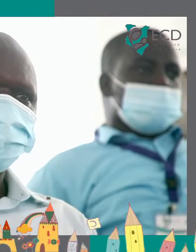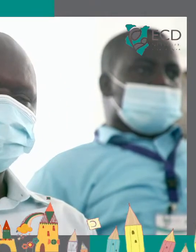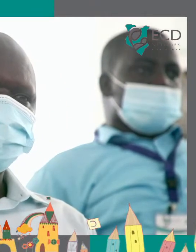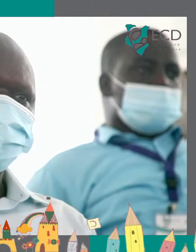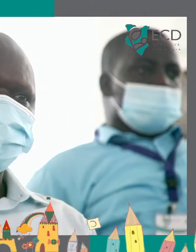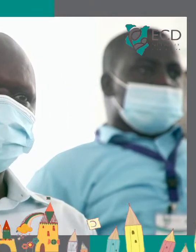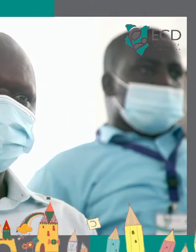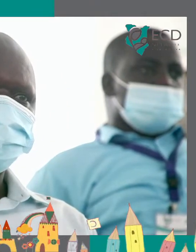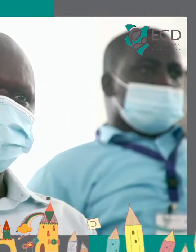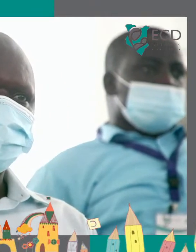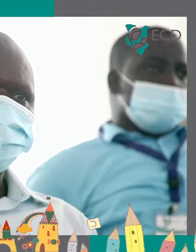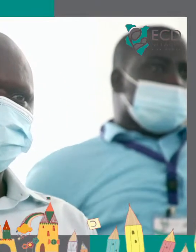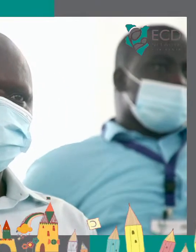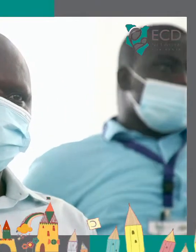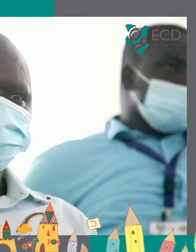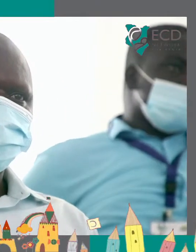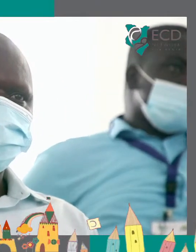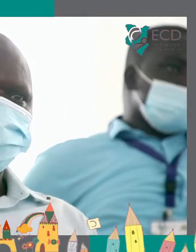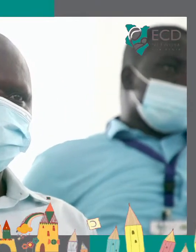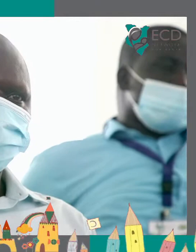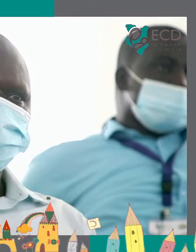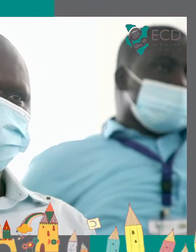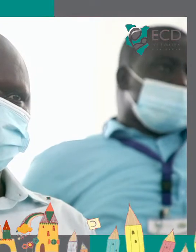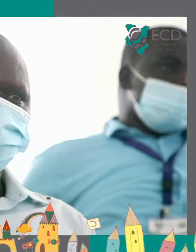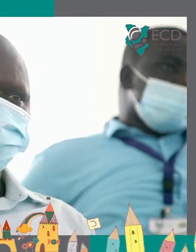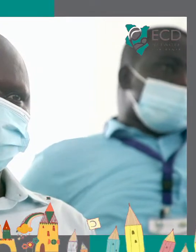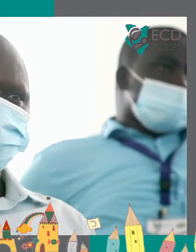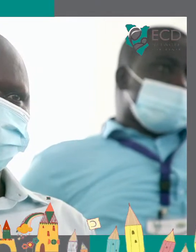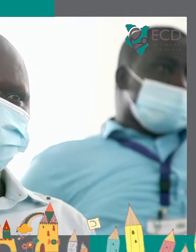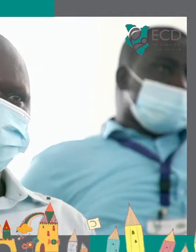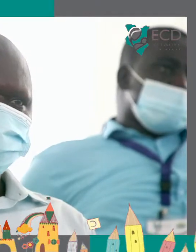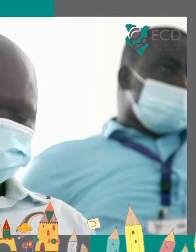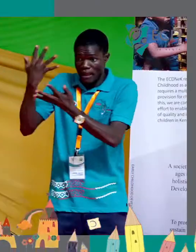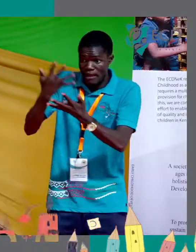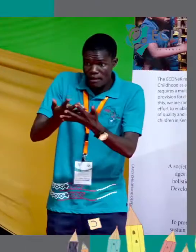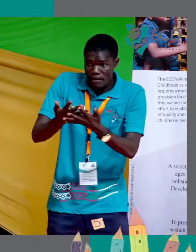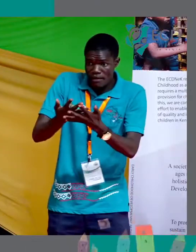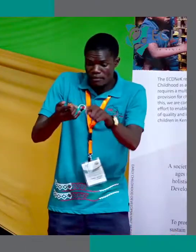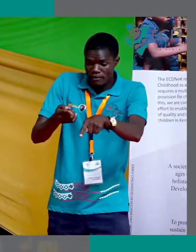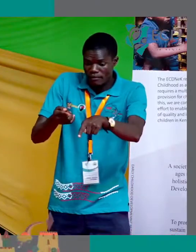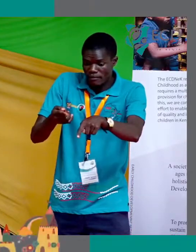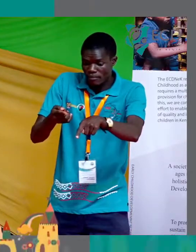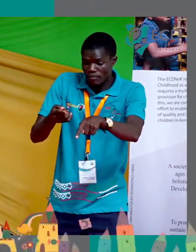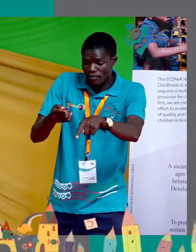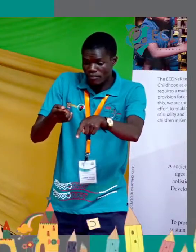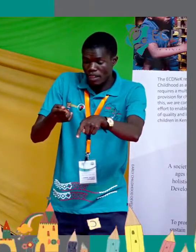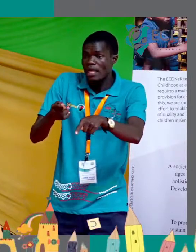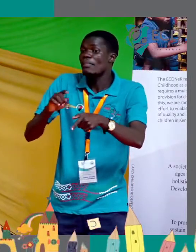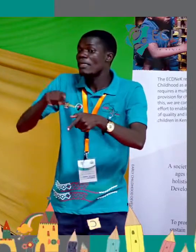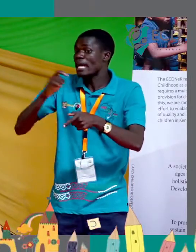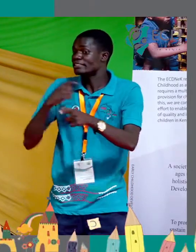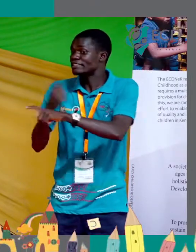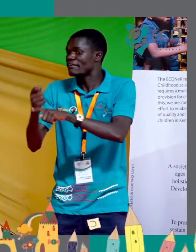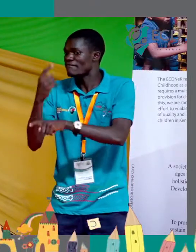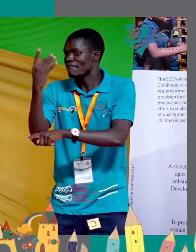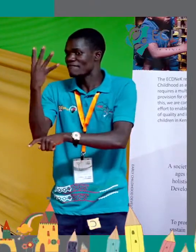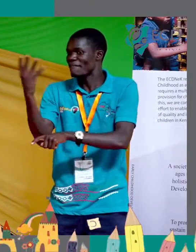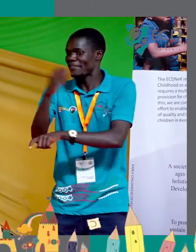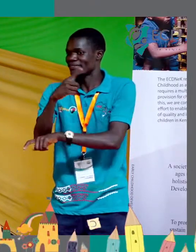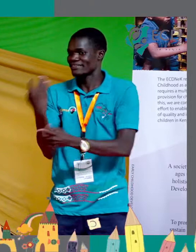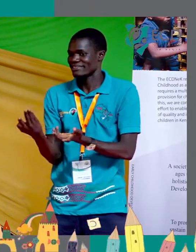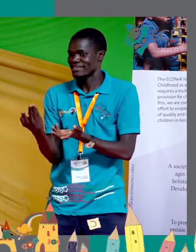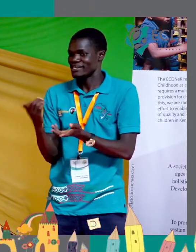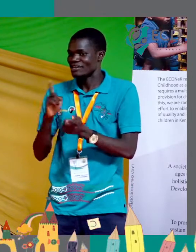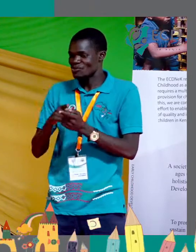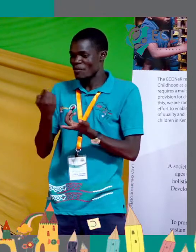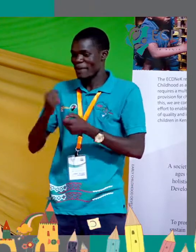through what they call a short, sharp shock. The 5th category is what makes me to be here today, and these